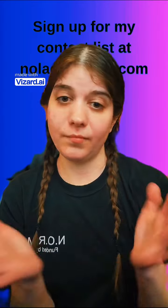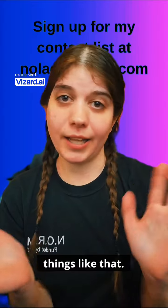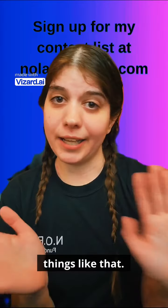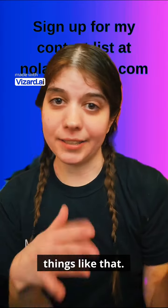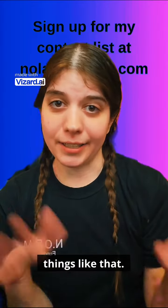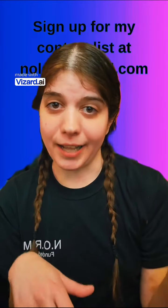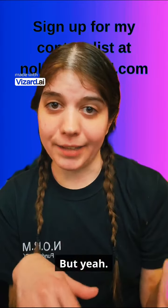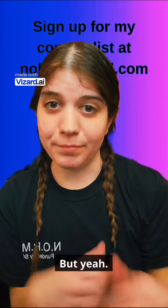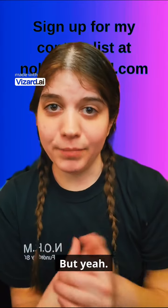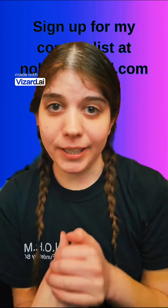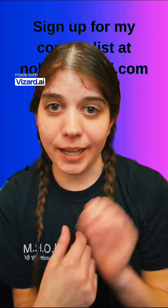things like that. But yeah.